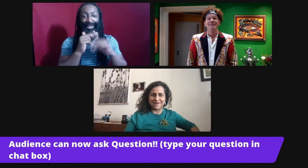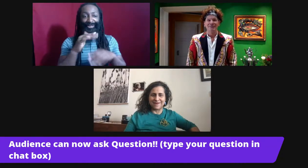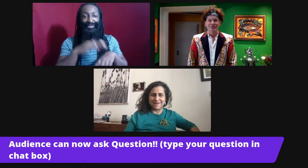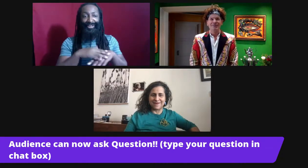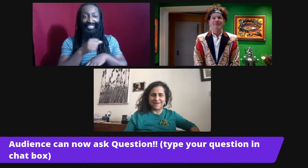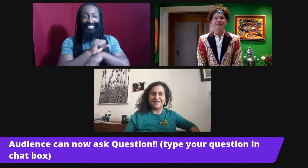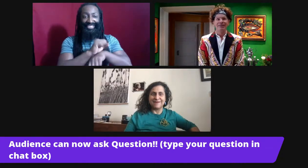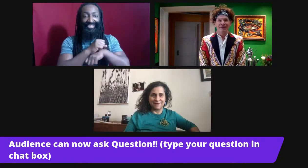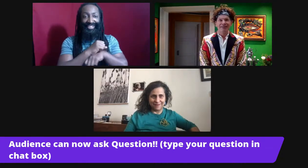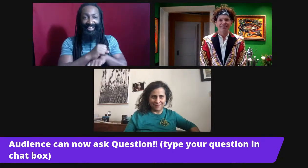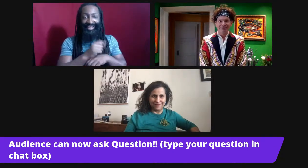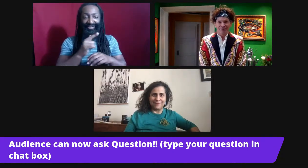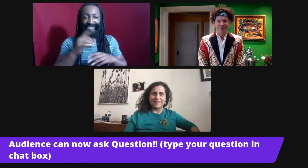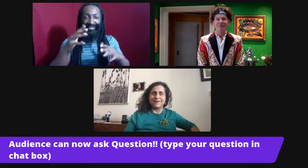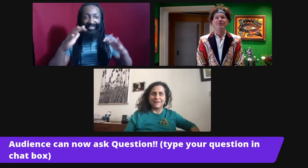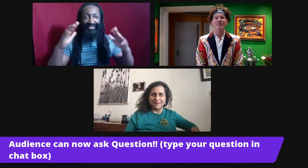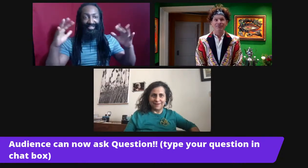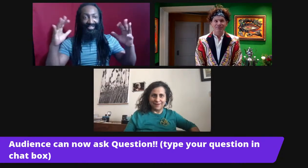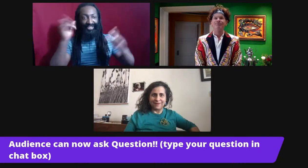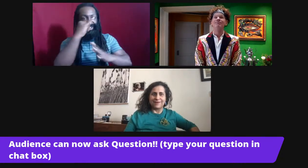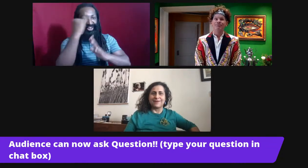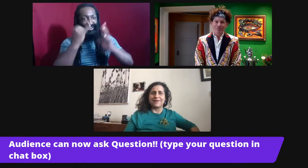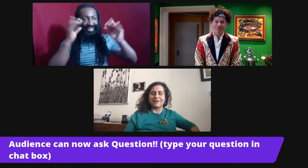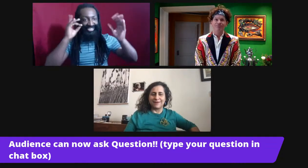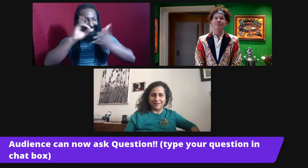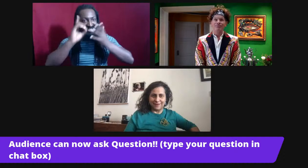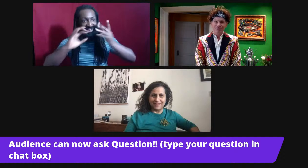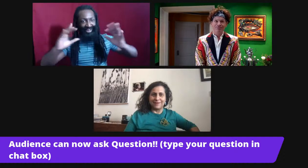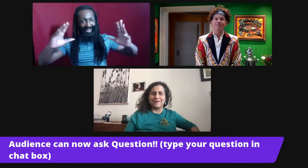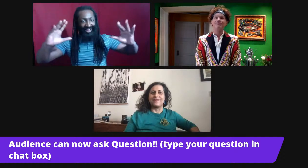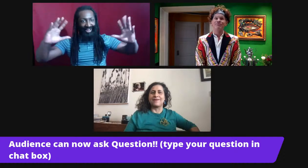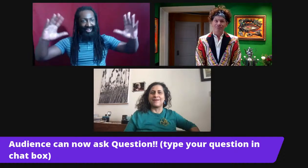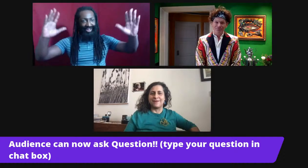And I was shocked. The White House itself was built by slaves.